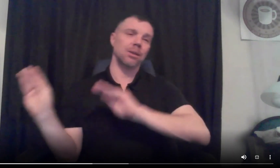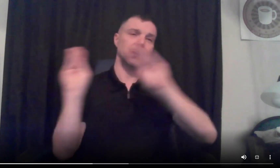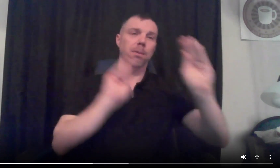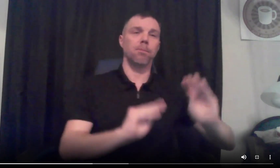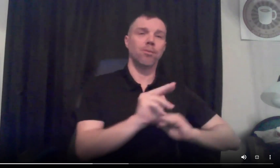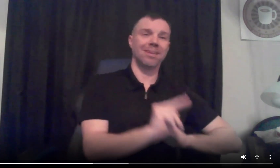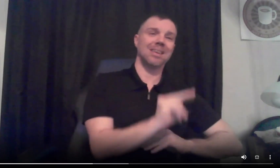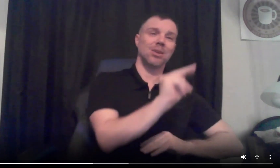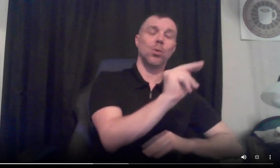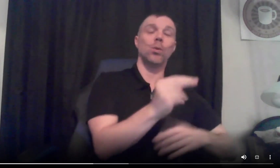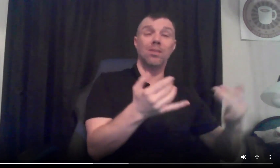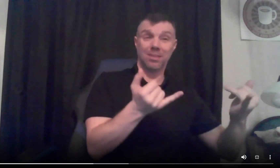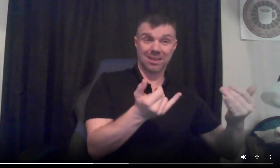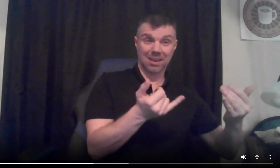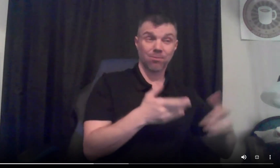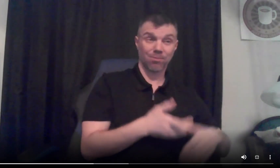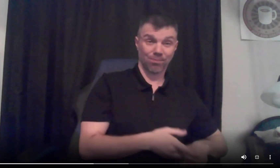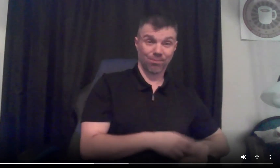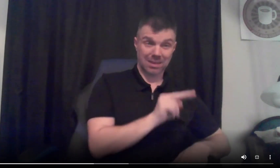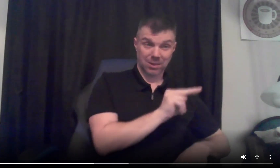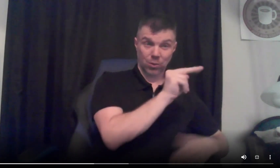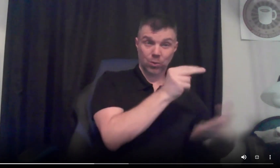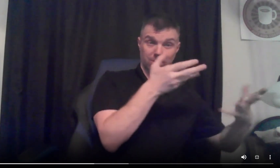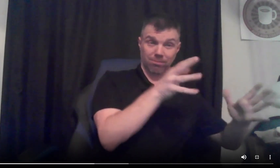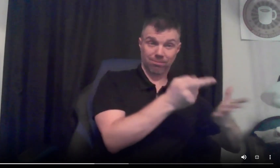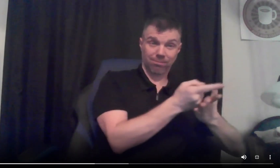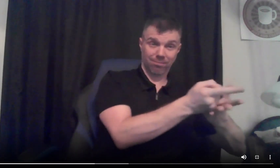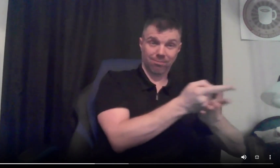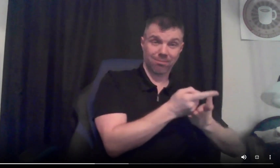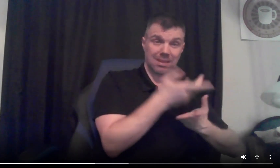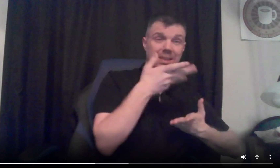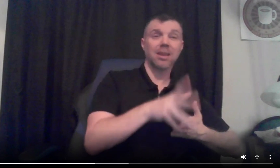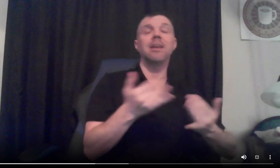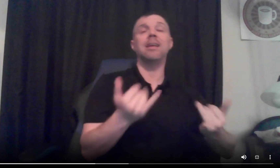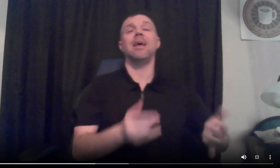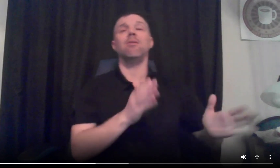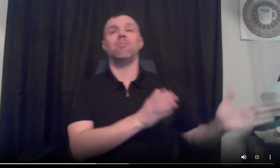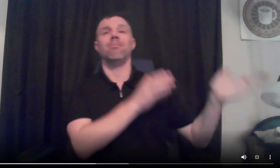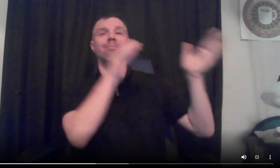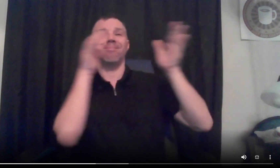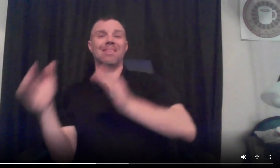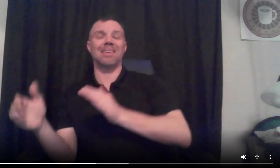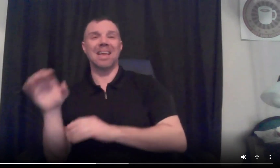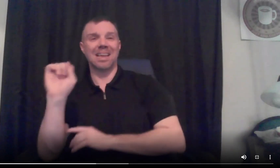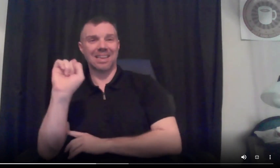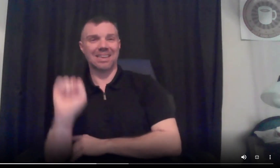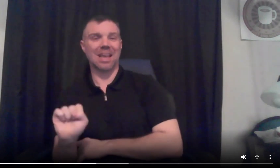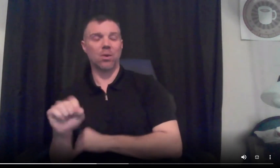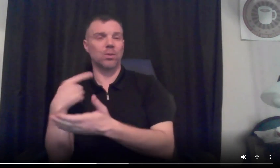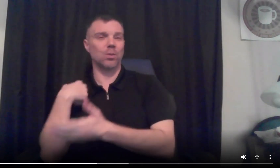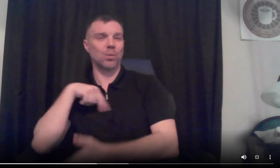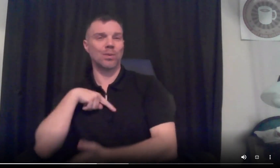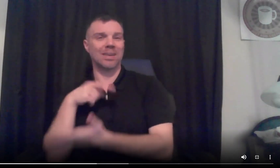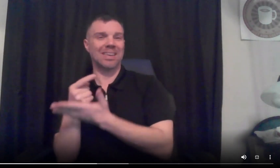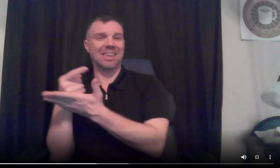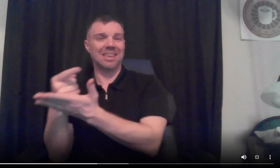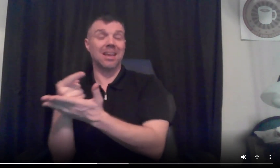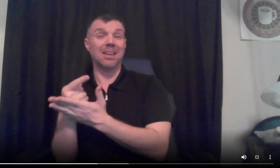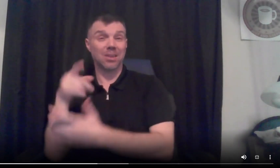And so they had decided to take the trip to the north of the United